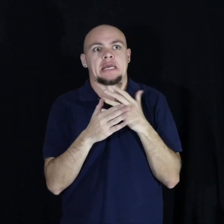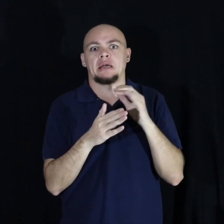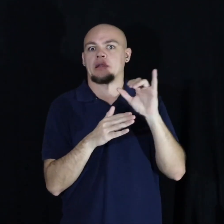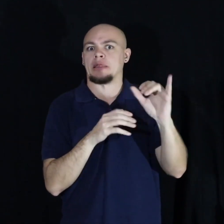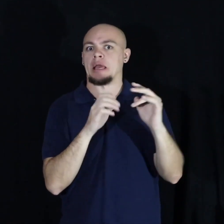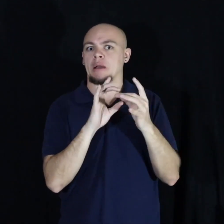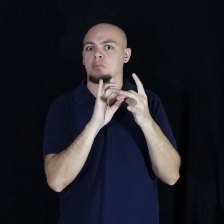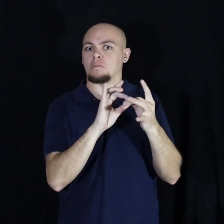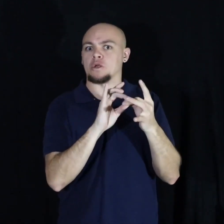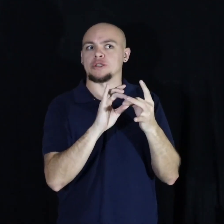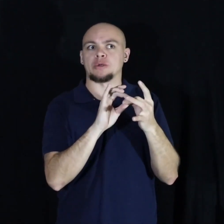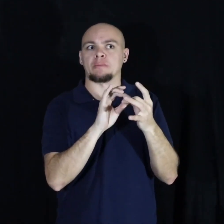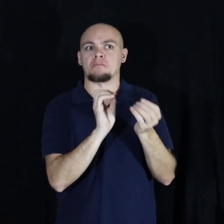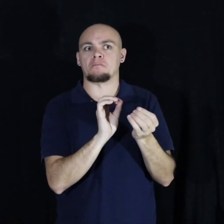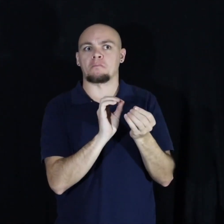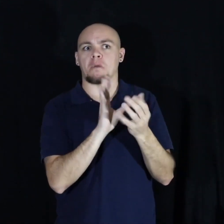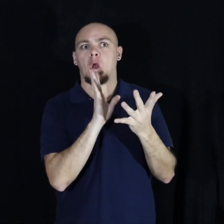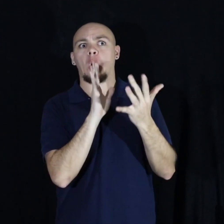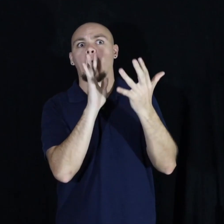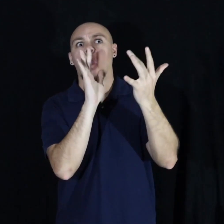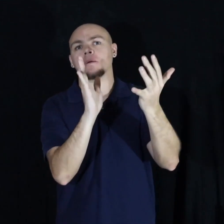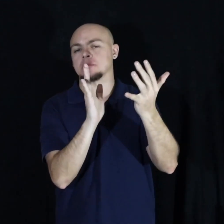bridge is never the answer.